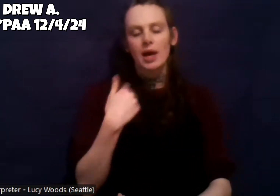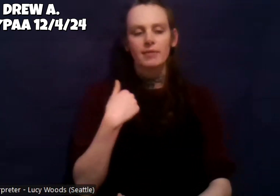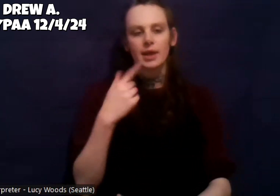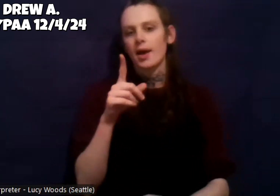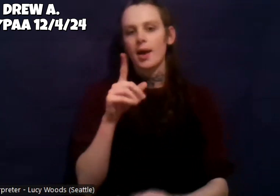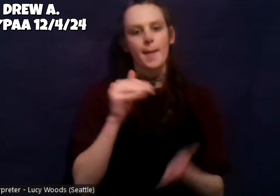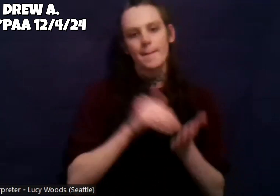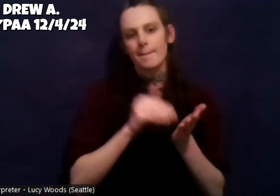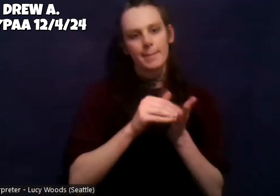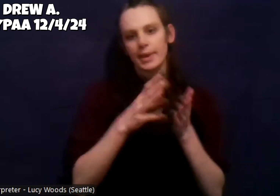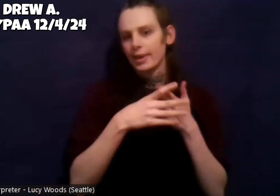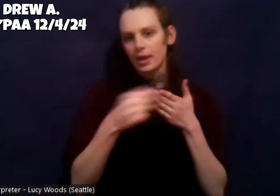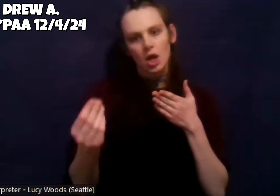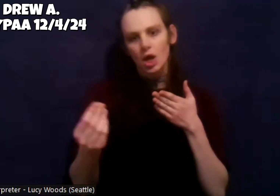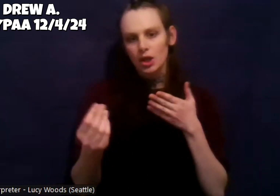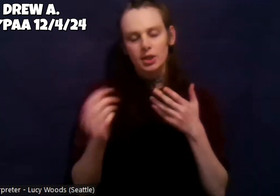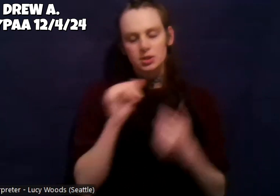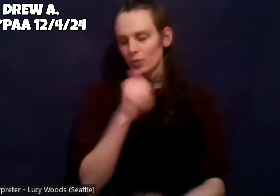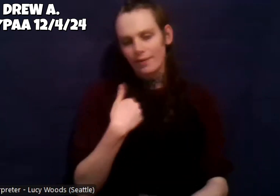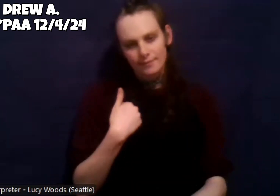don't have, um,